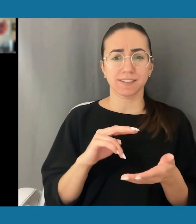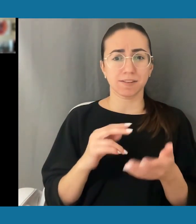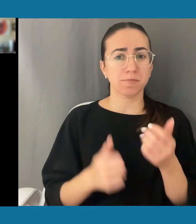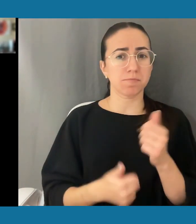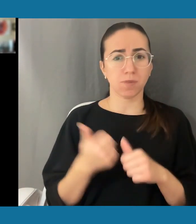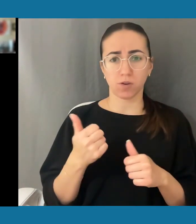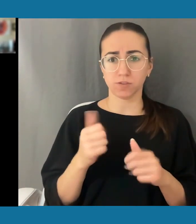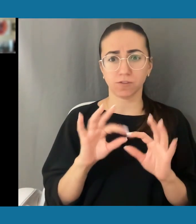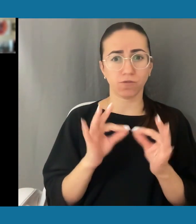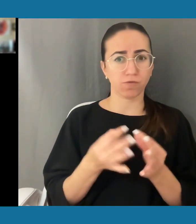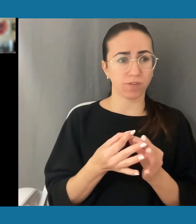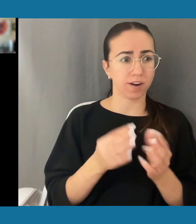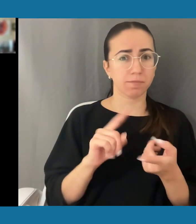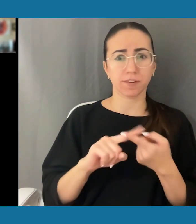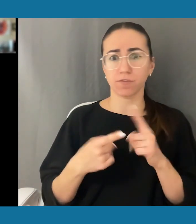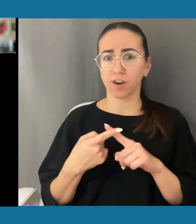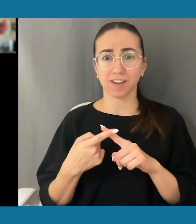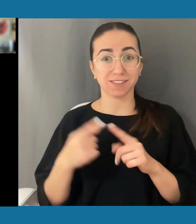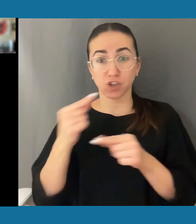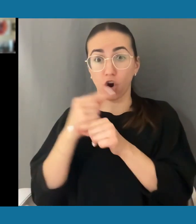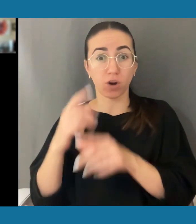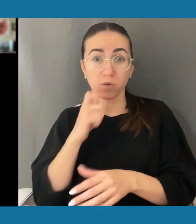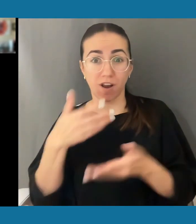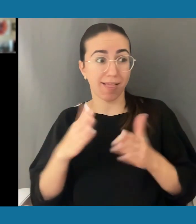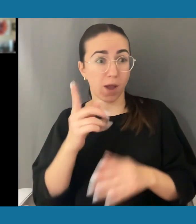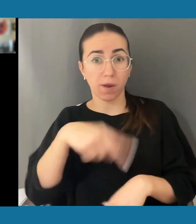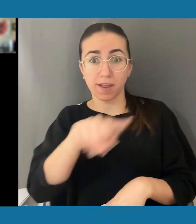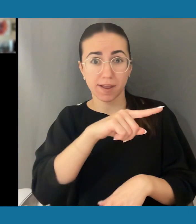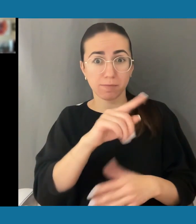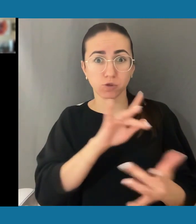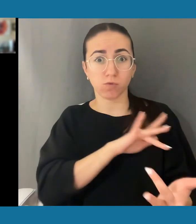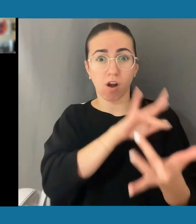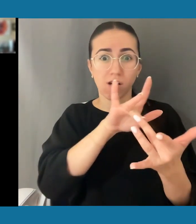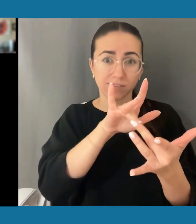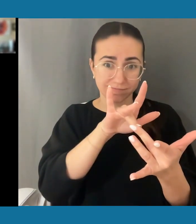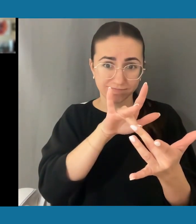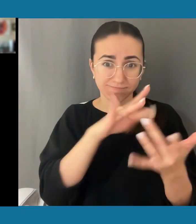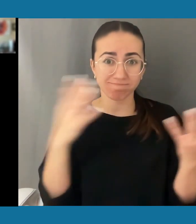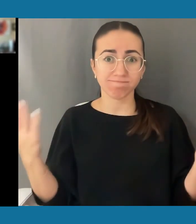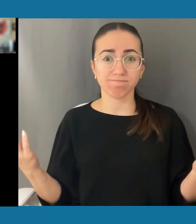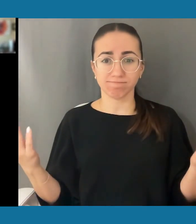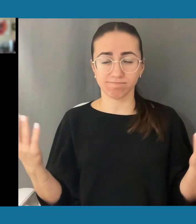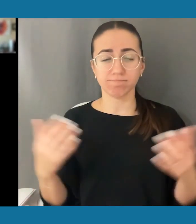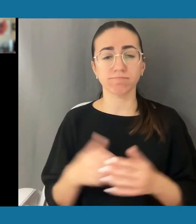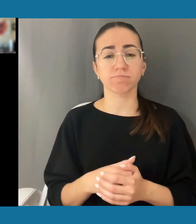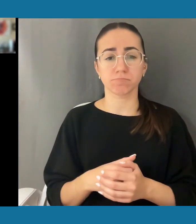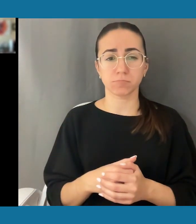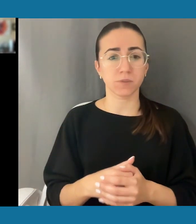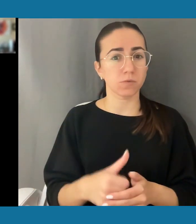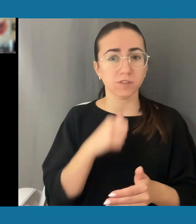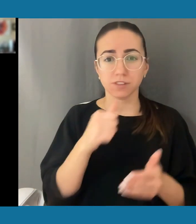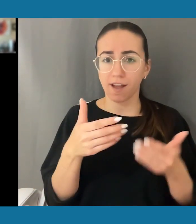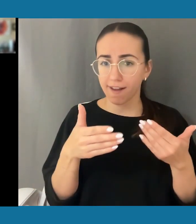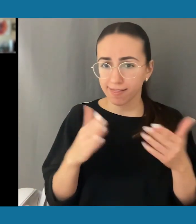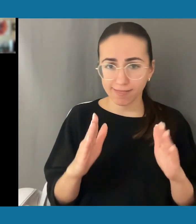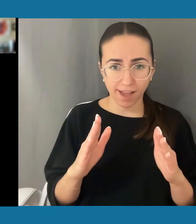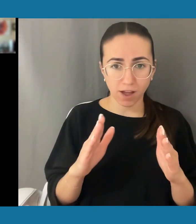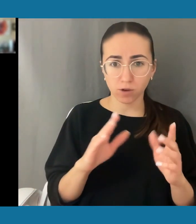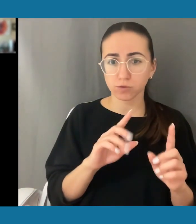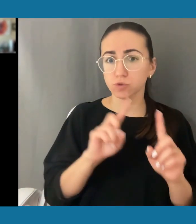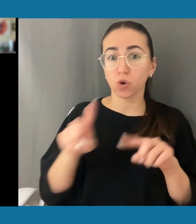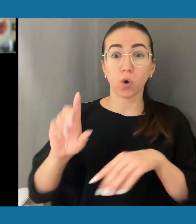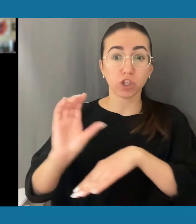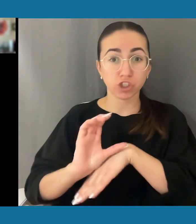wouldn't allow to have contact with him. He wasn't allowed to attend church on Sundays, to